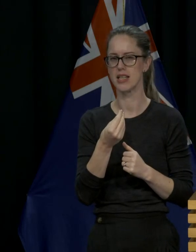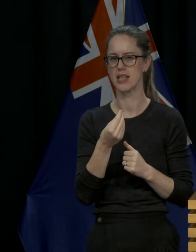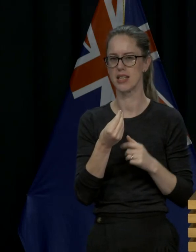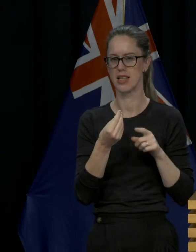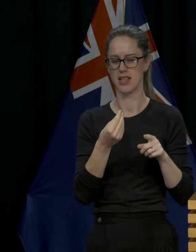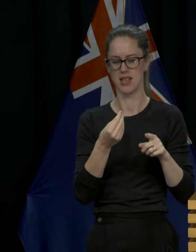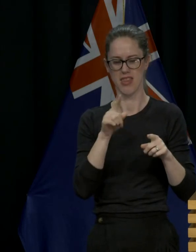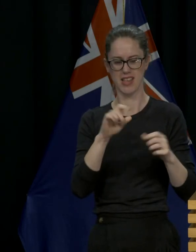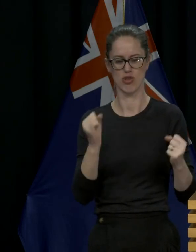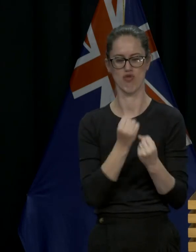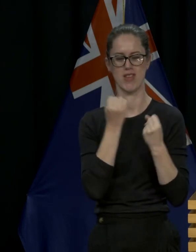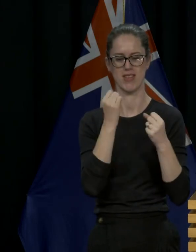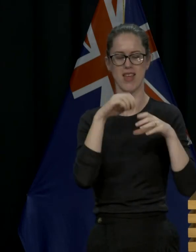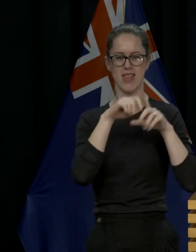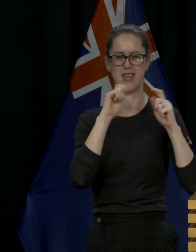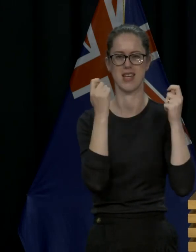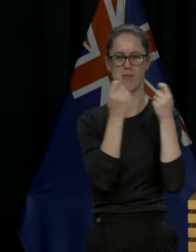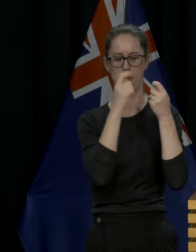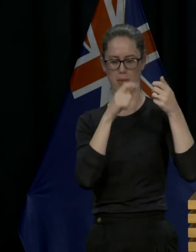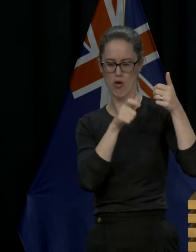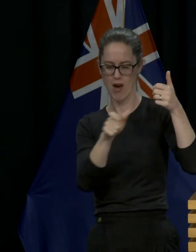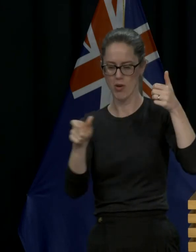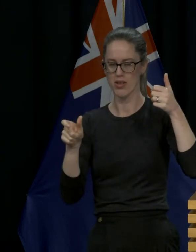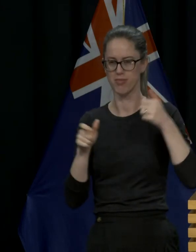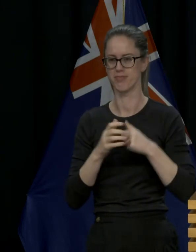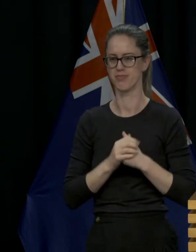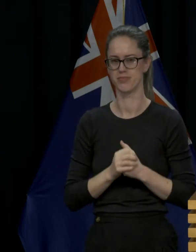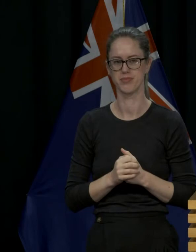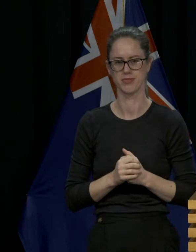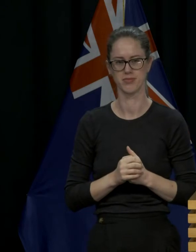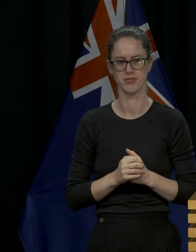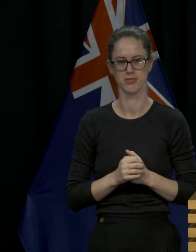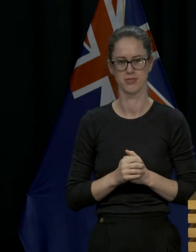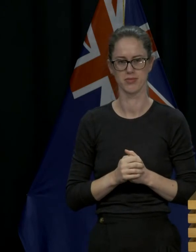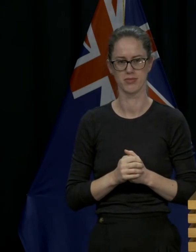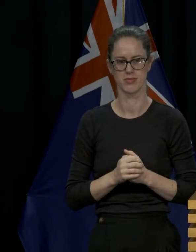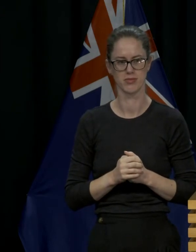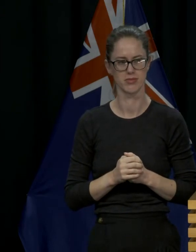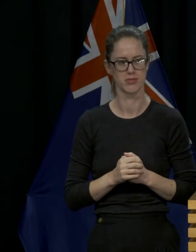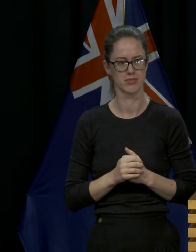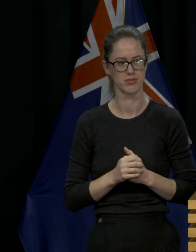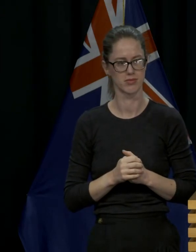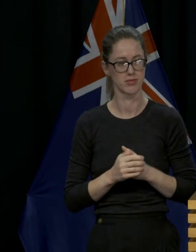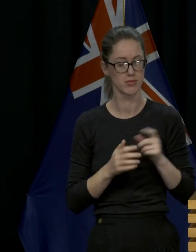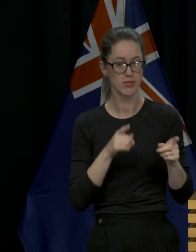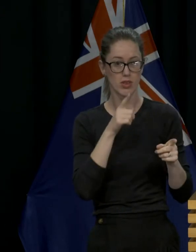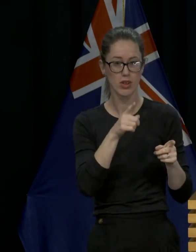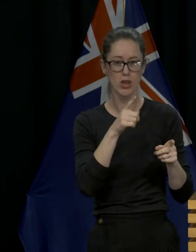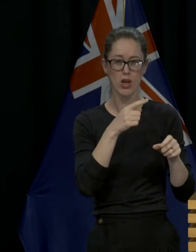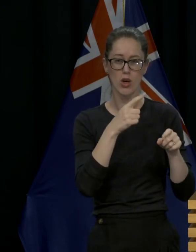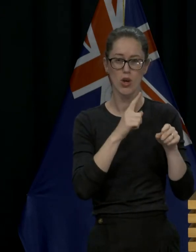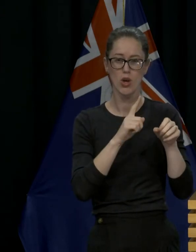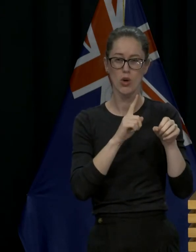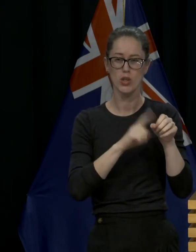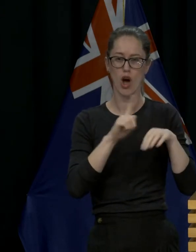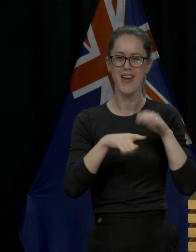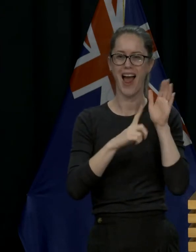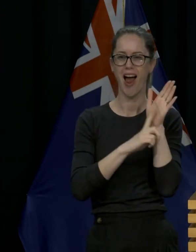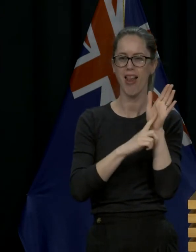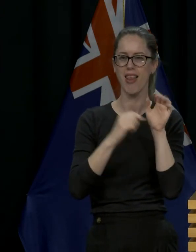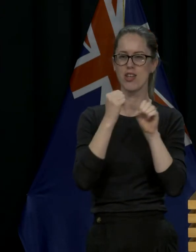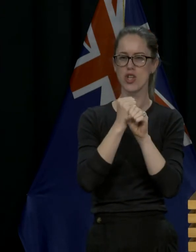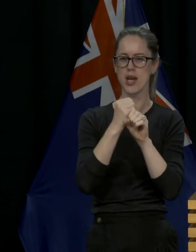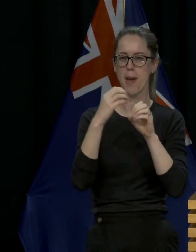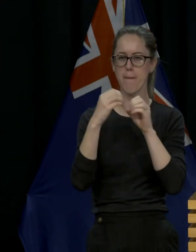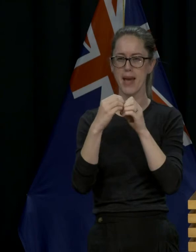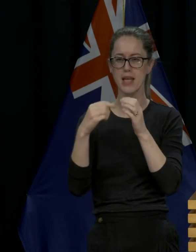to this team. And you can see that in the allocation of portfolios as well. Your question about the LGBT, I think